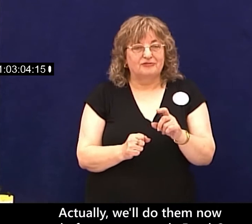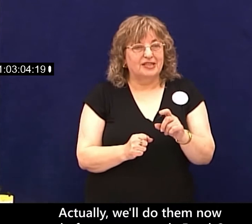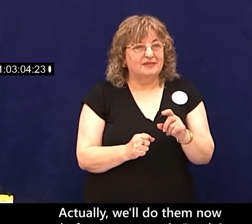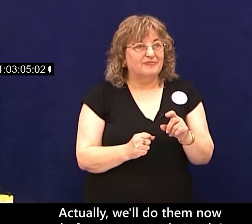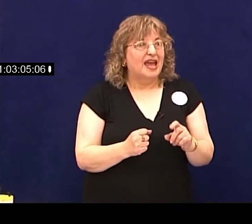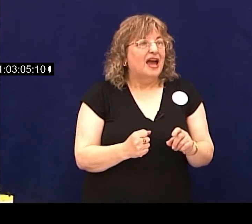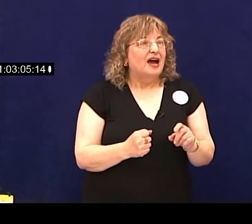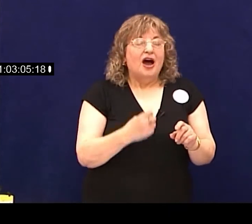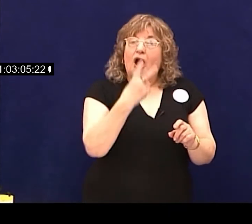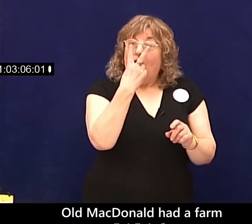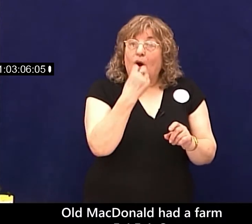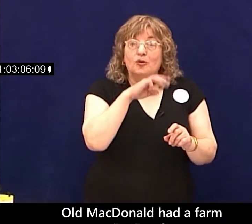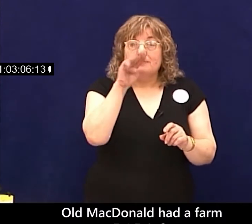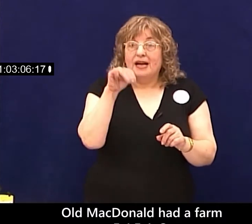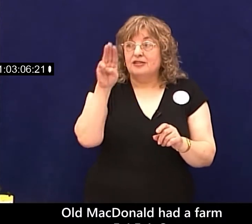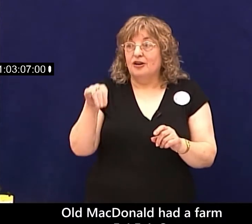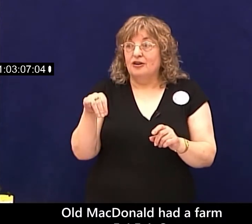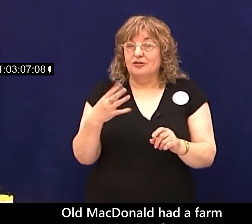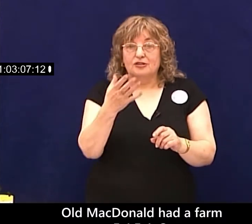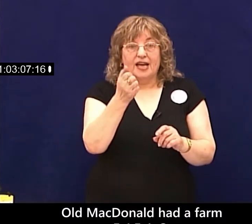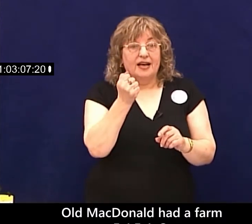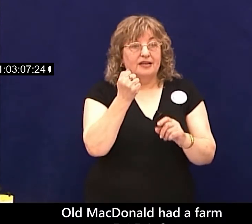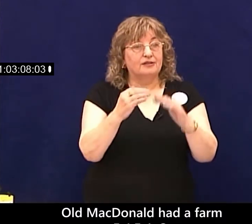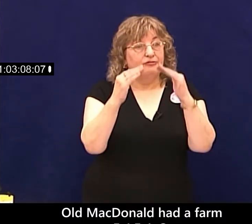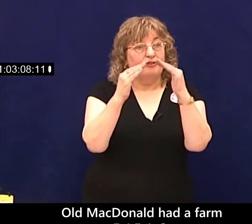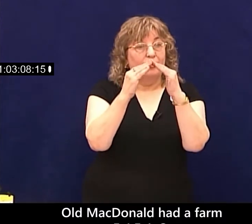Ready? Old MacDonald had a farm,